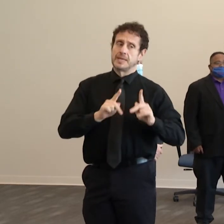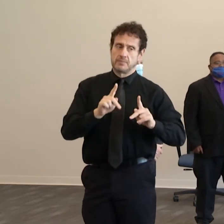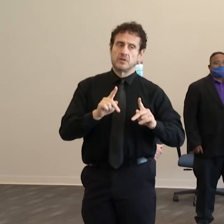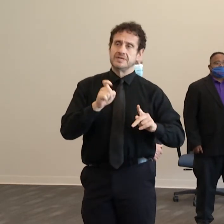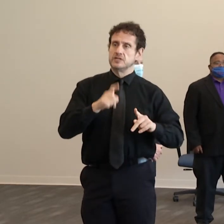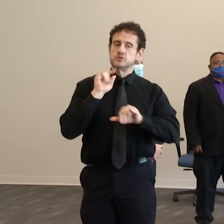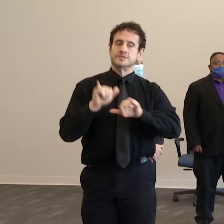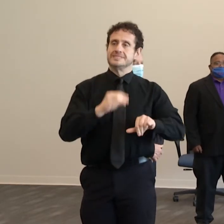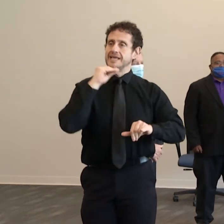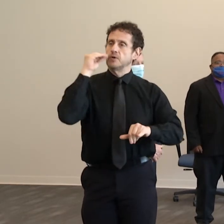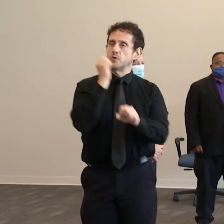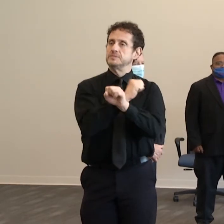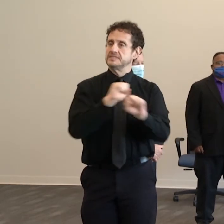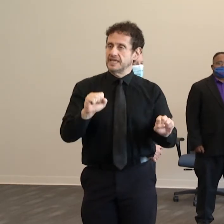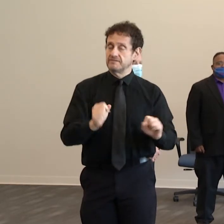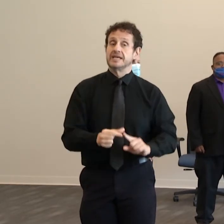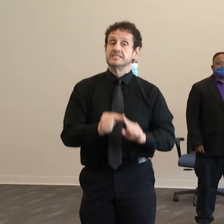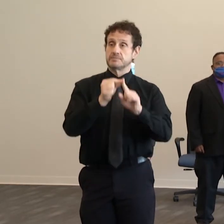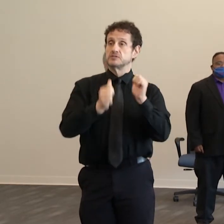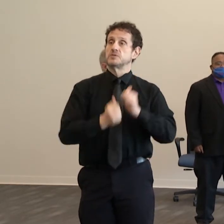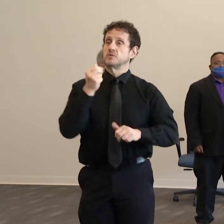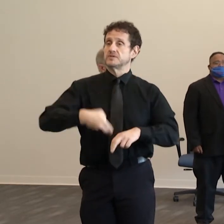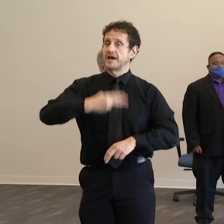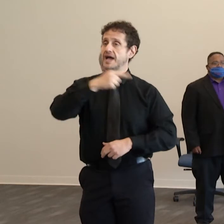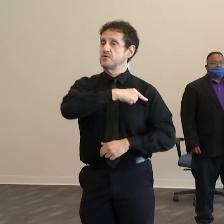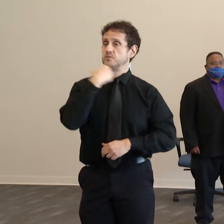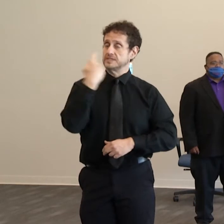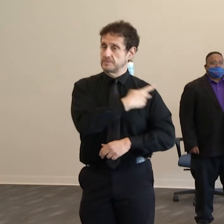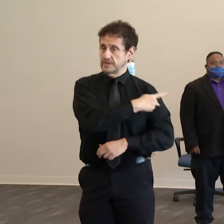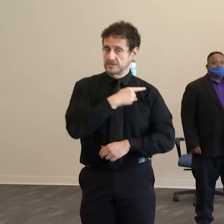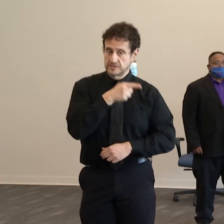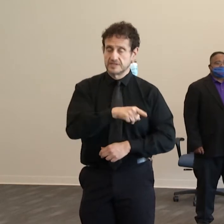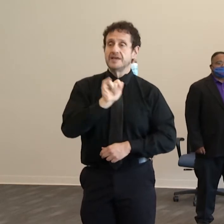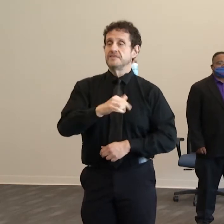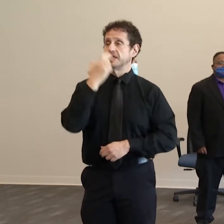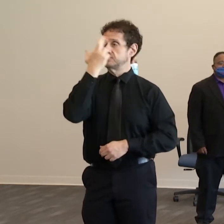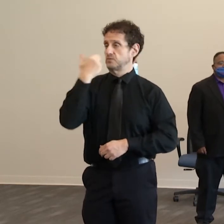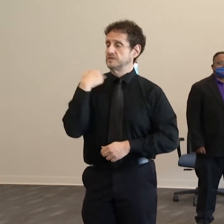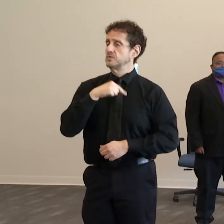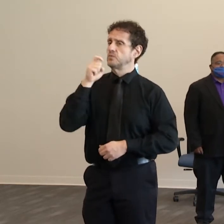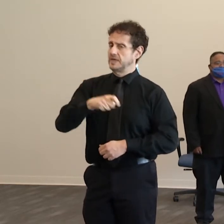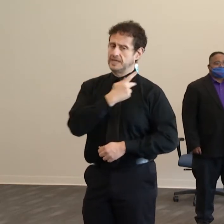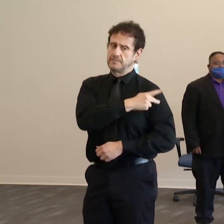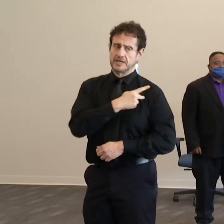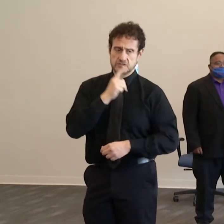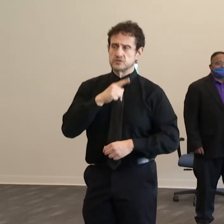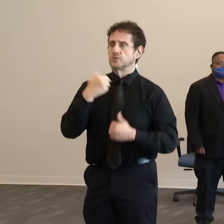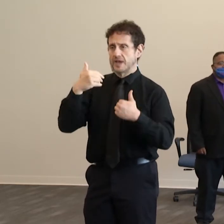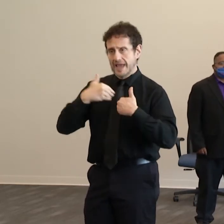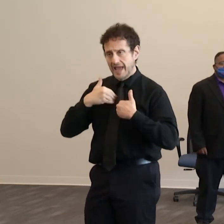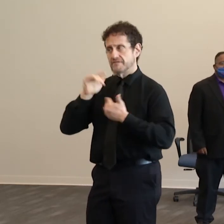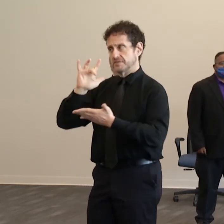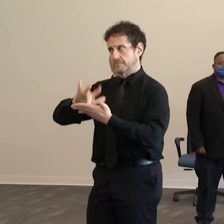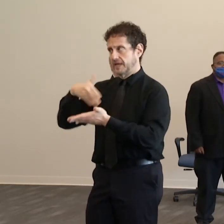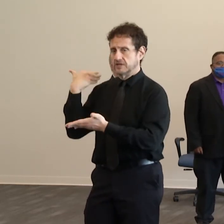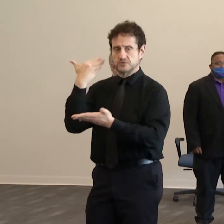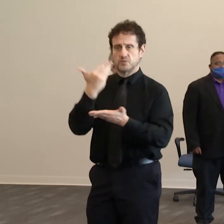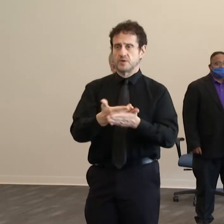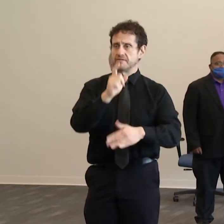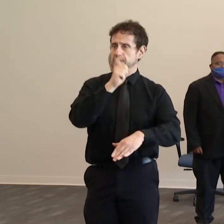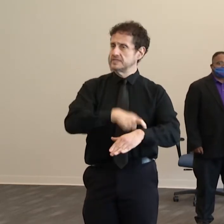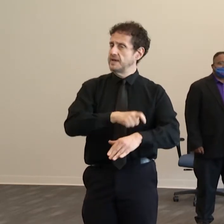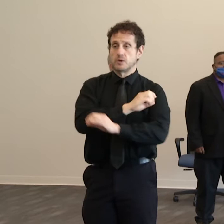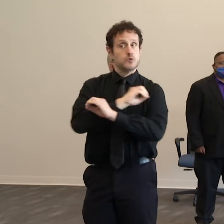most vulnerable, our at-risk patients. That is why we need our patients to be able to receive their mail order medications